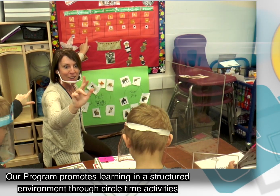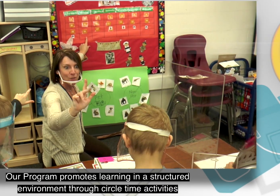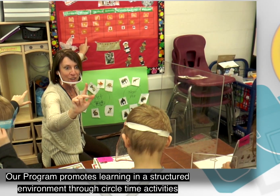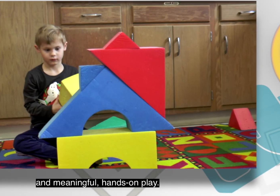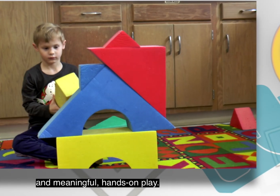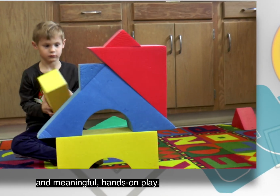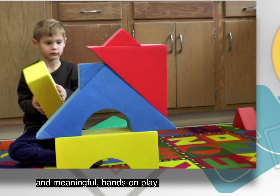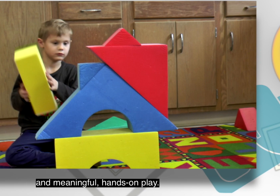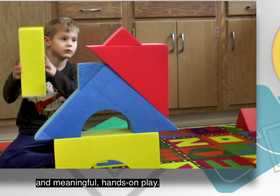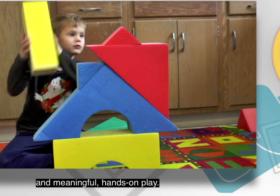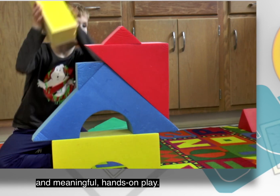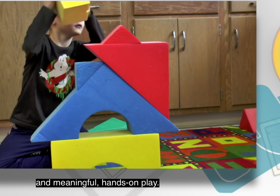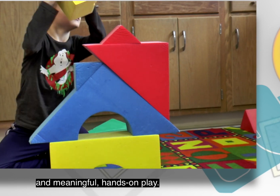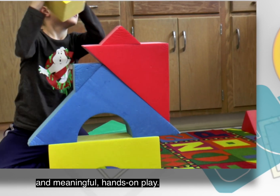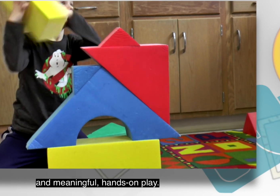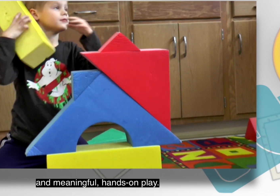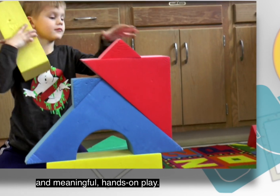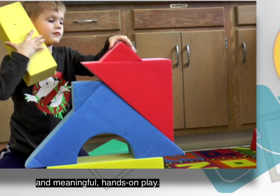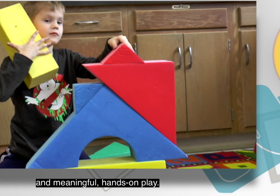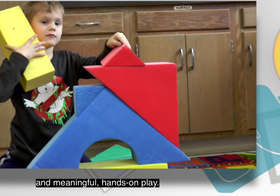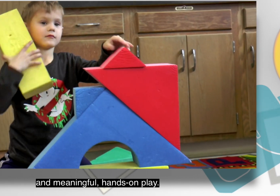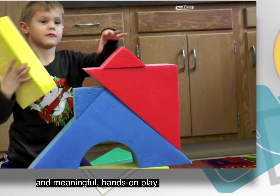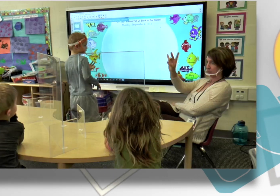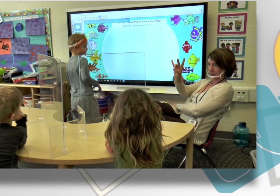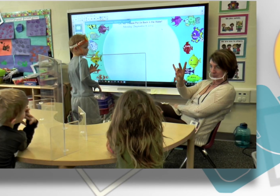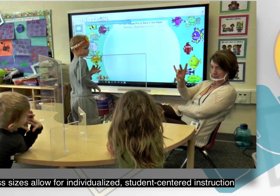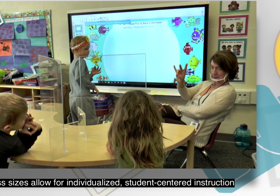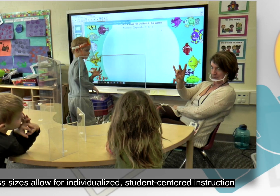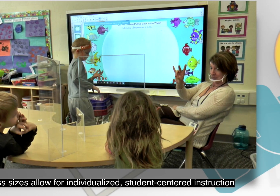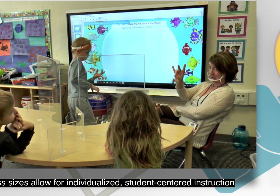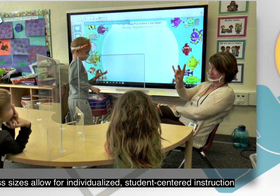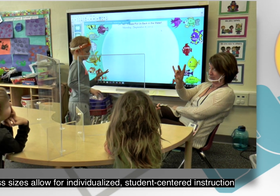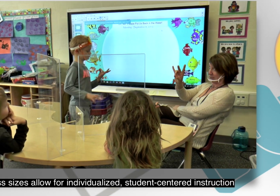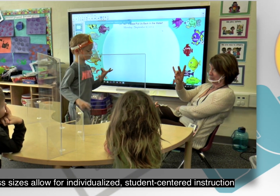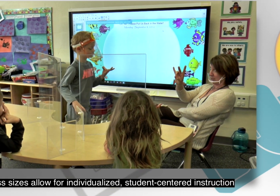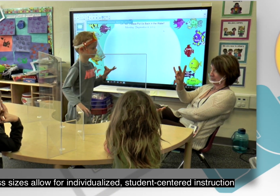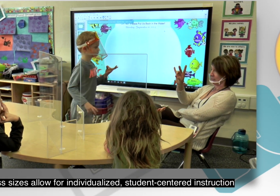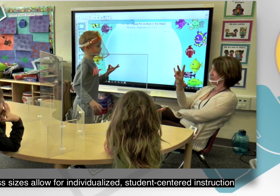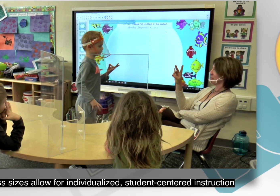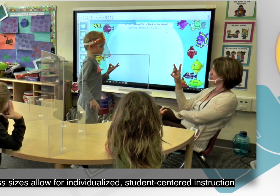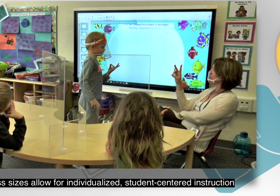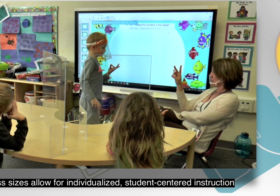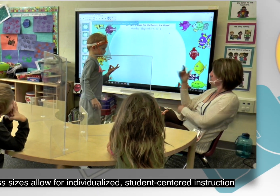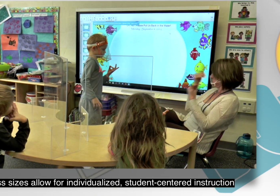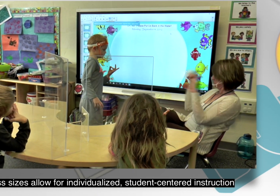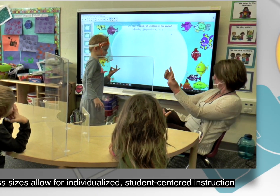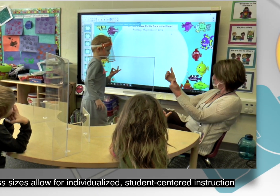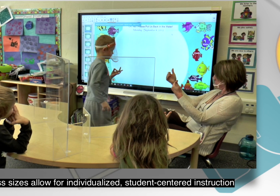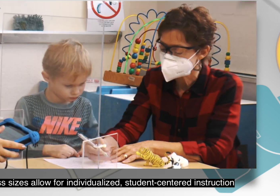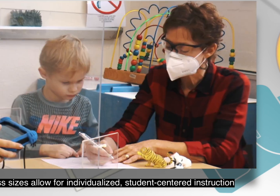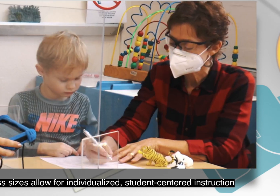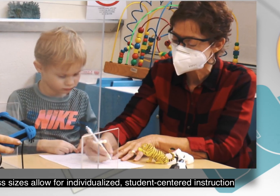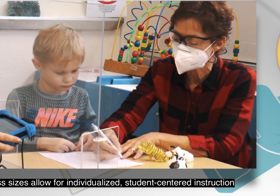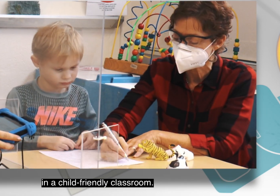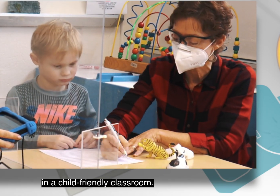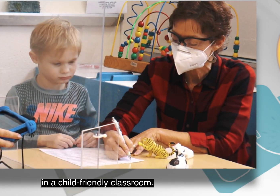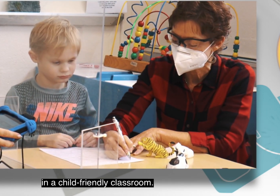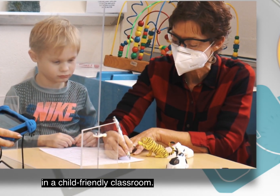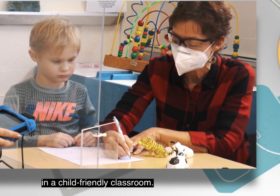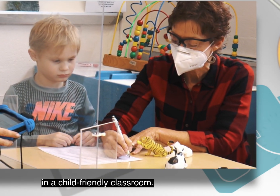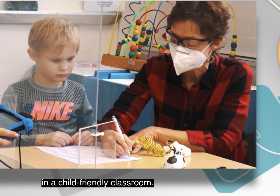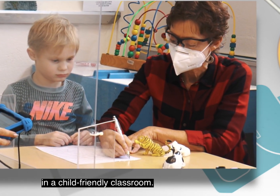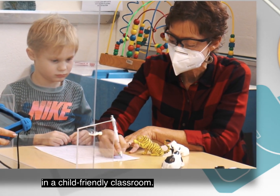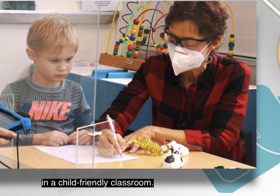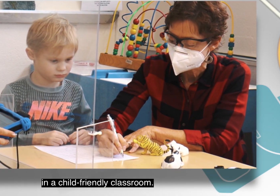time activities and meaningful hands-on play. Small class sizes allow for individualized student-centered instruction